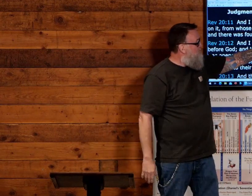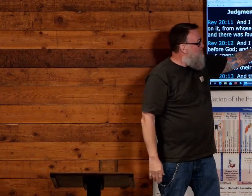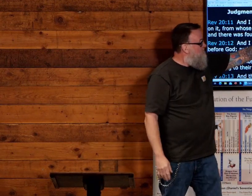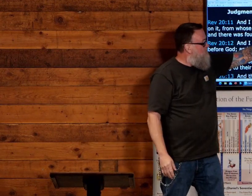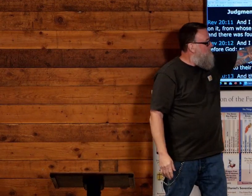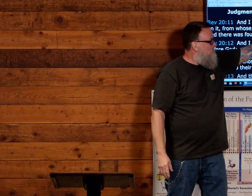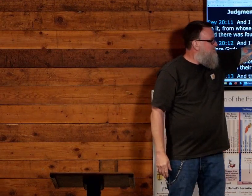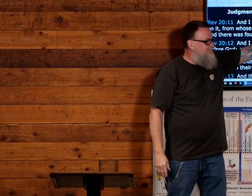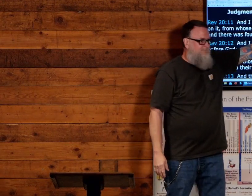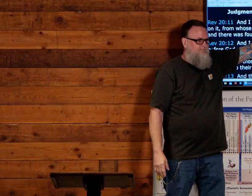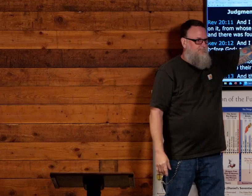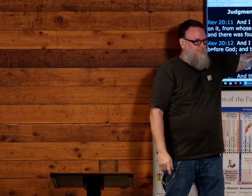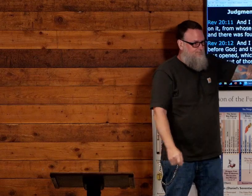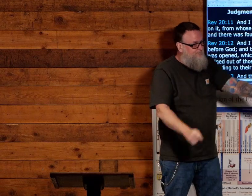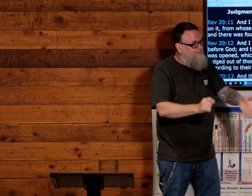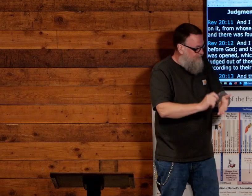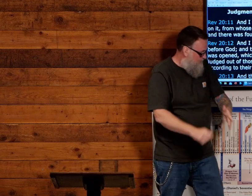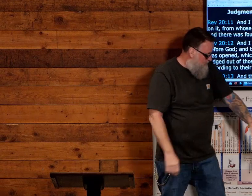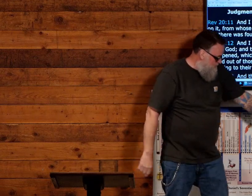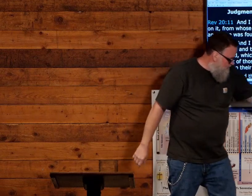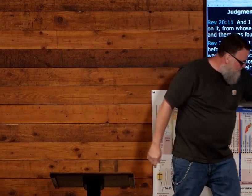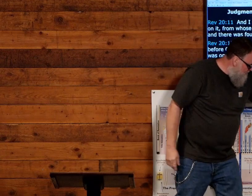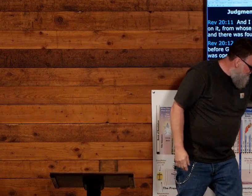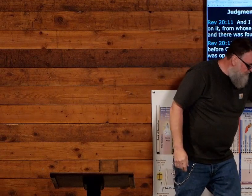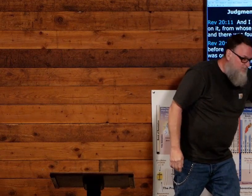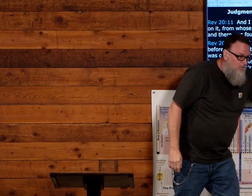It says, John saw a great white throne.